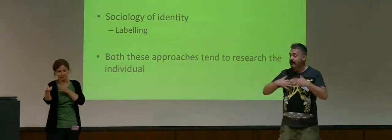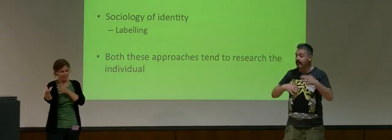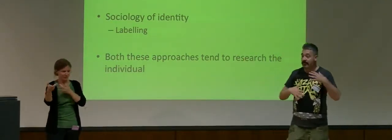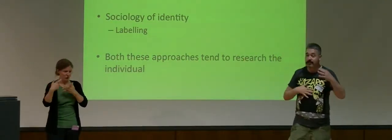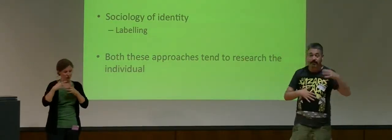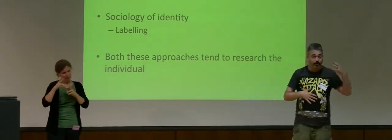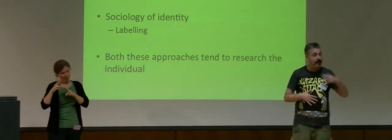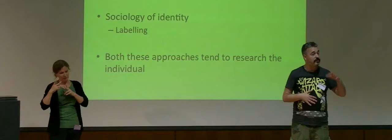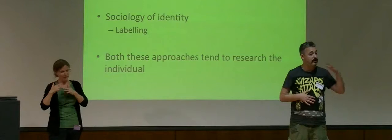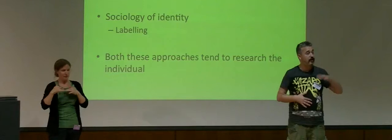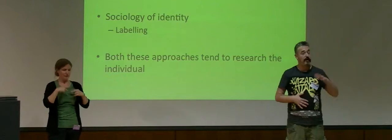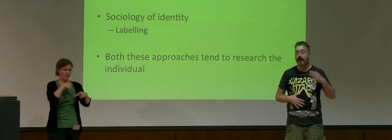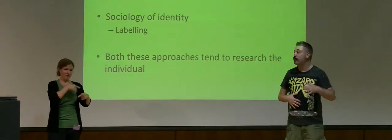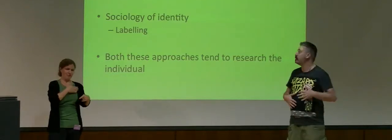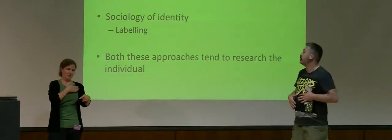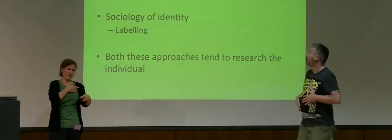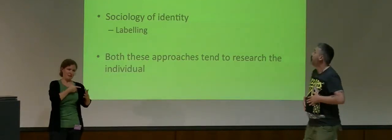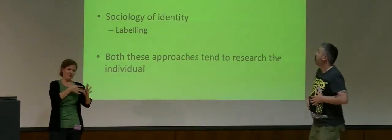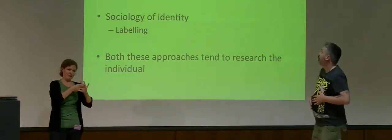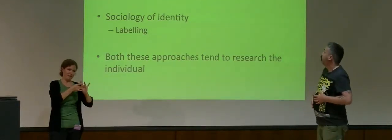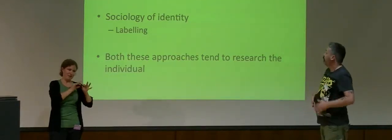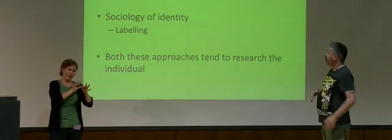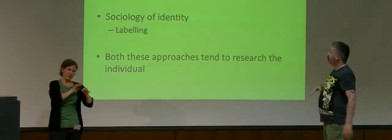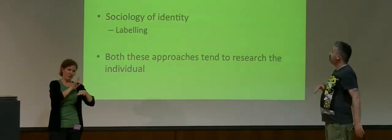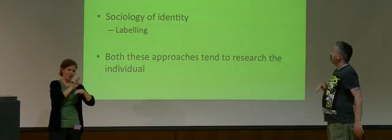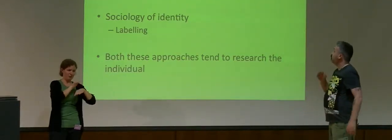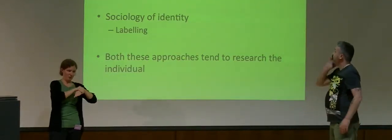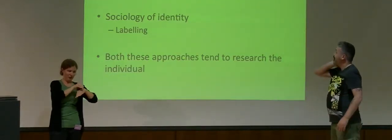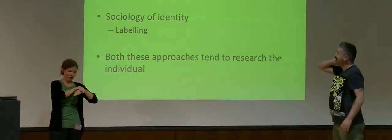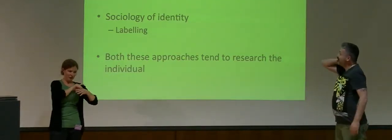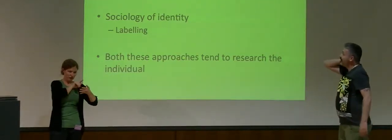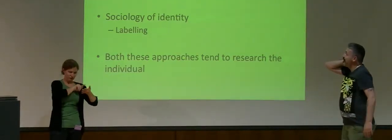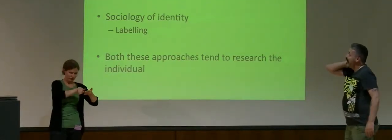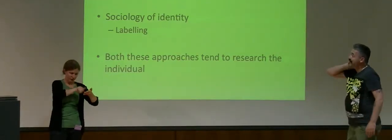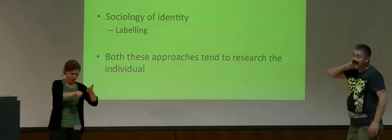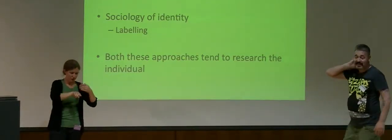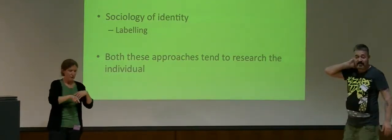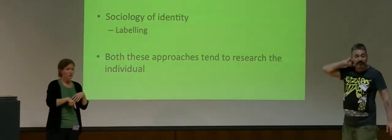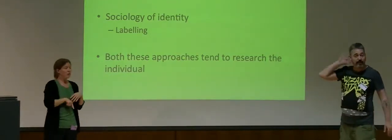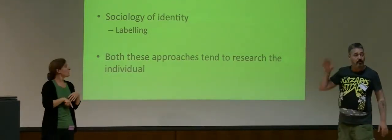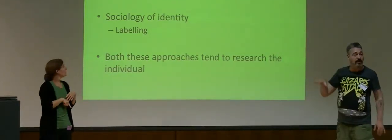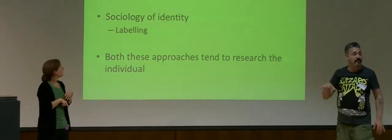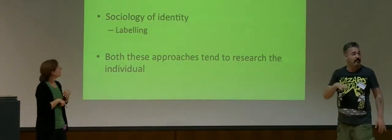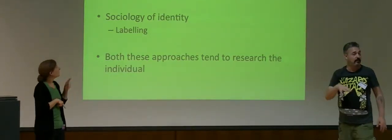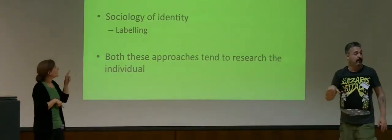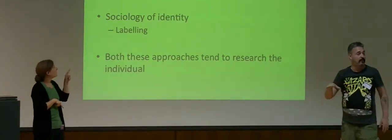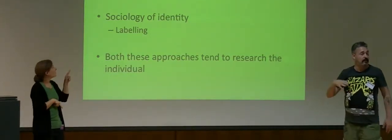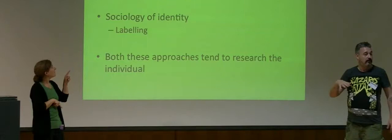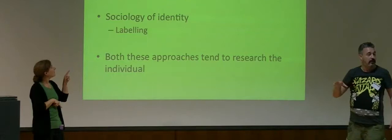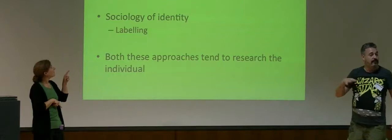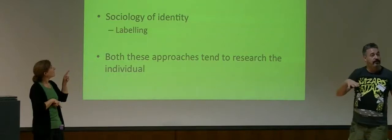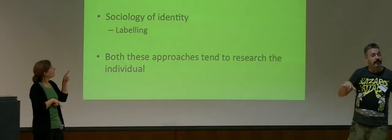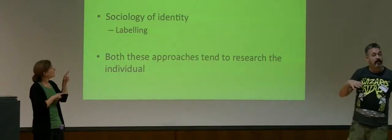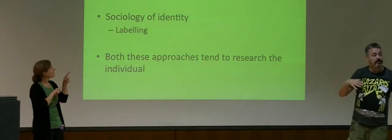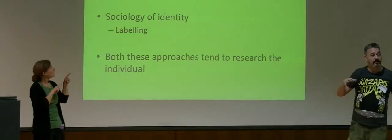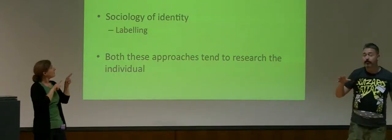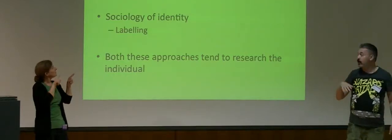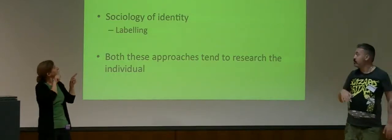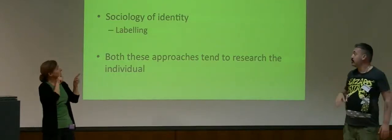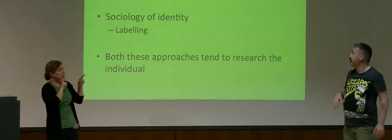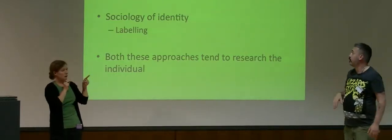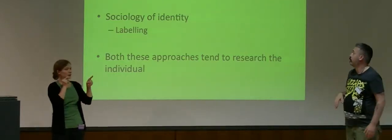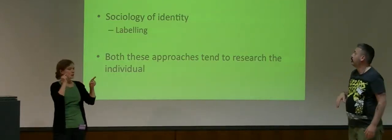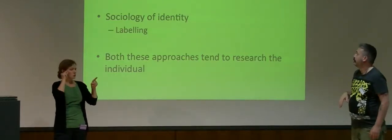that. This is the British approach. Research on sexuality and gender, it tends to focus on two kinds